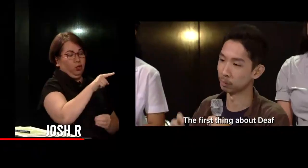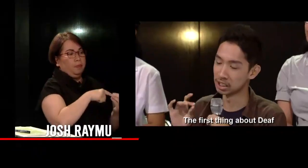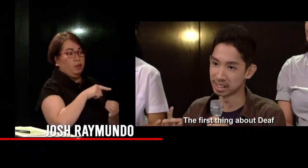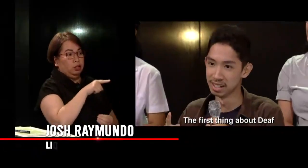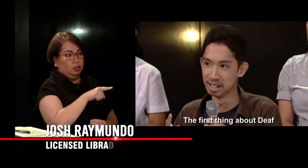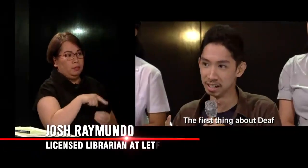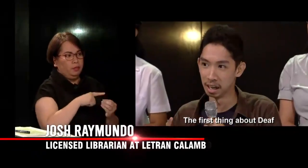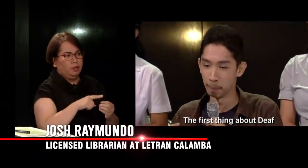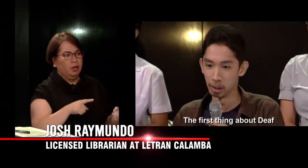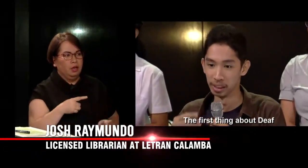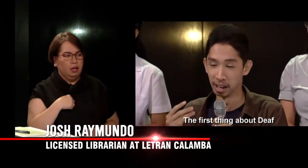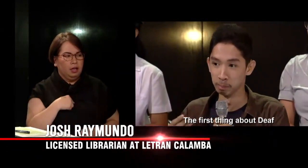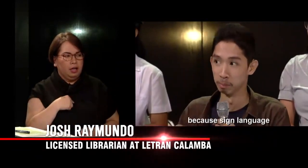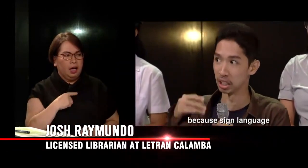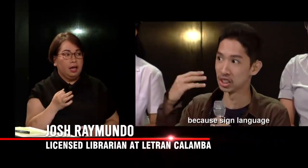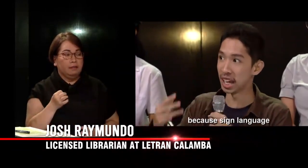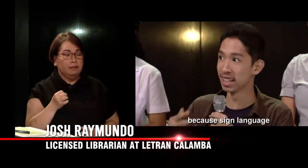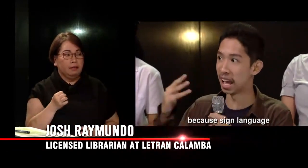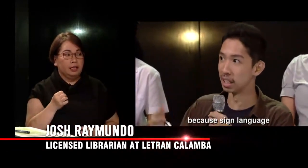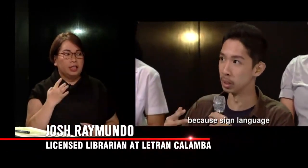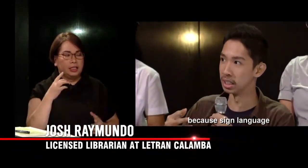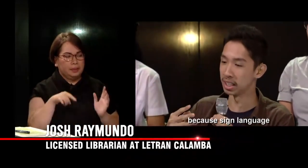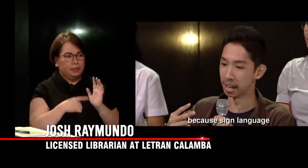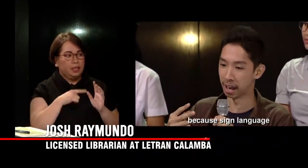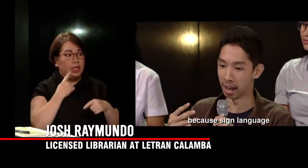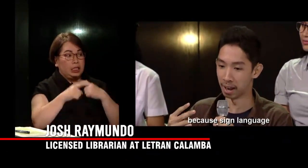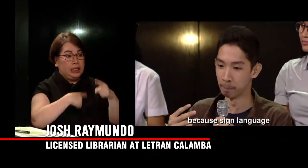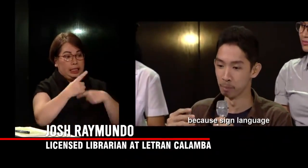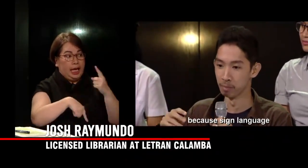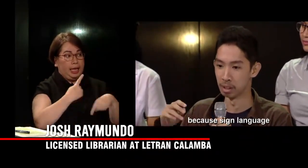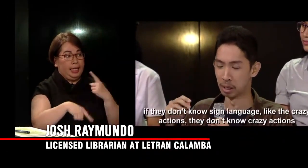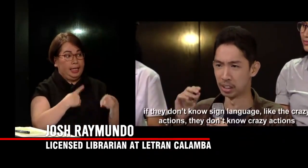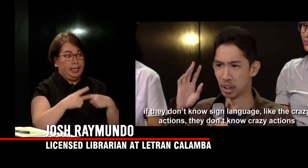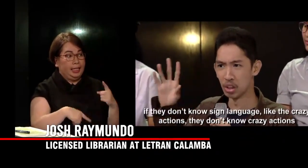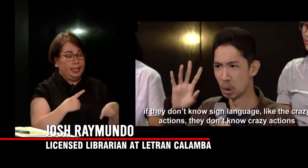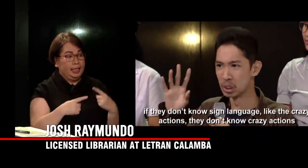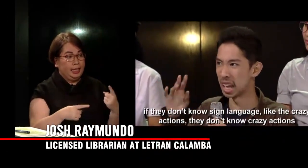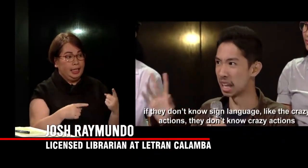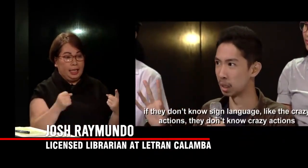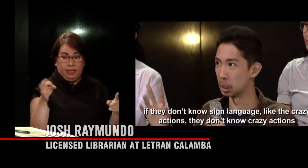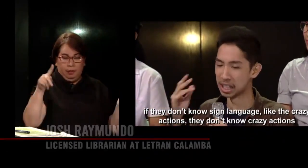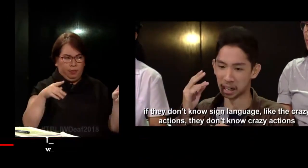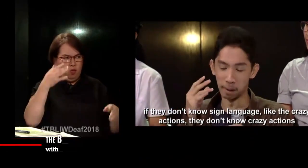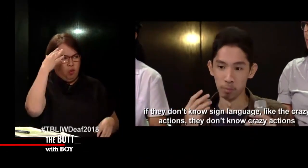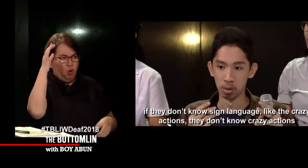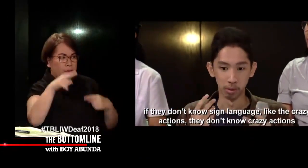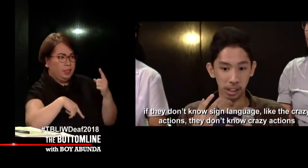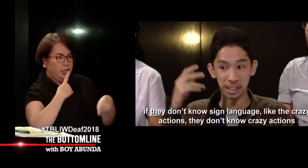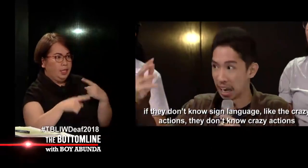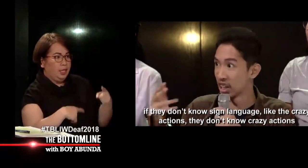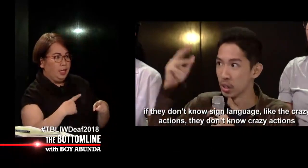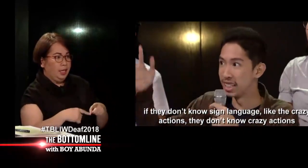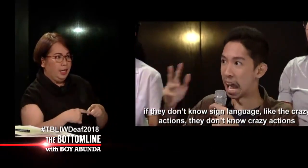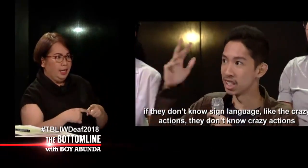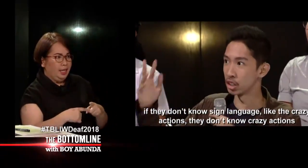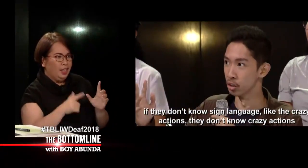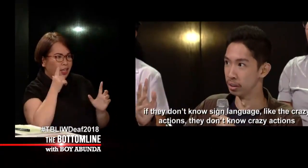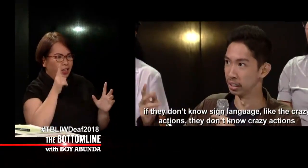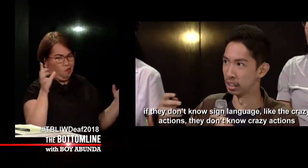deaf? The first thing about that, because sign language, like if they don't know sign language, like a